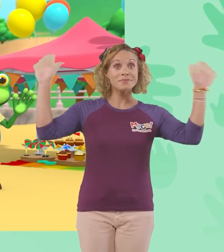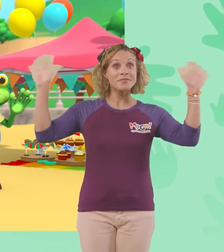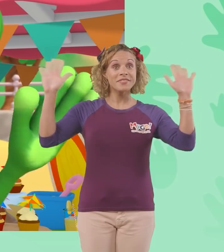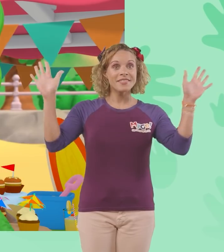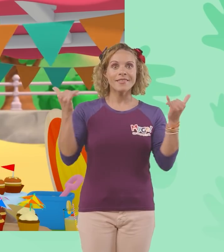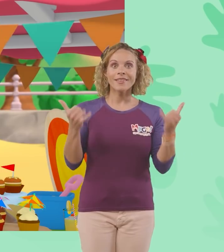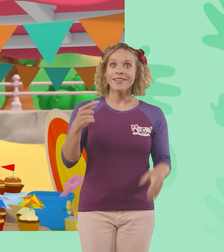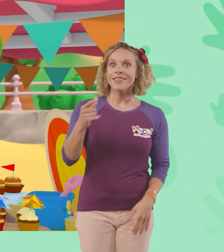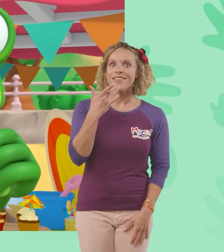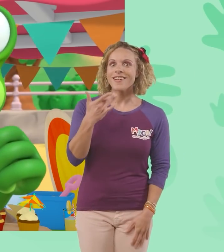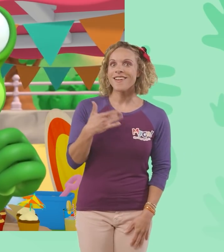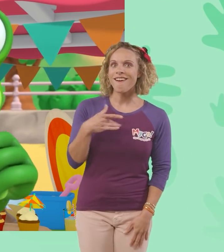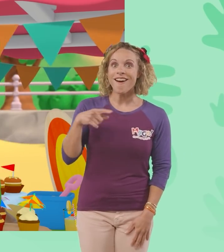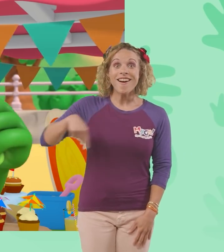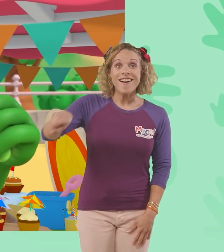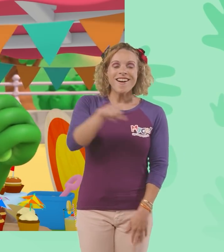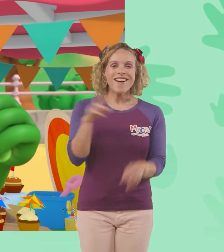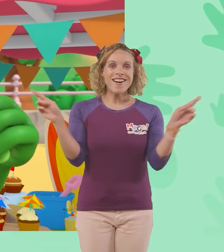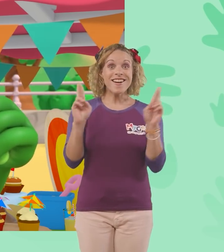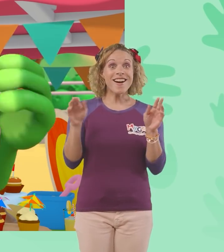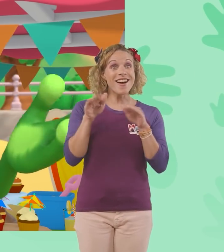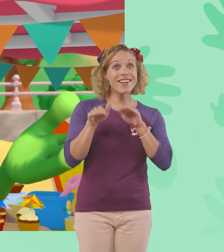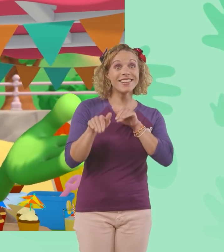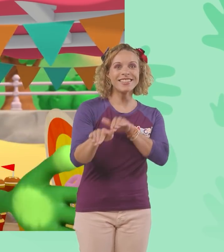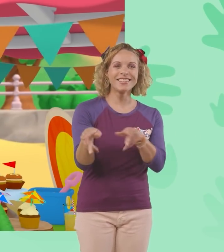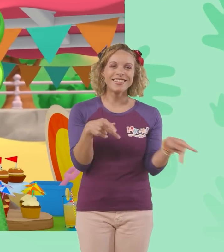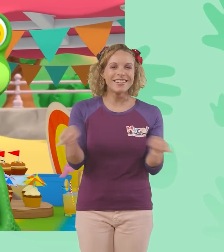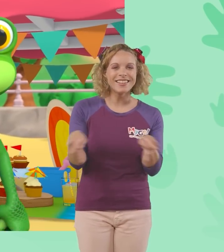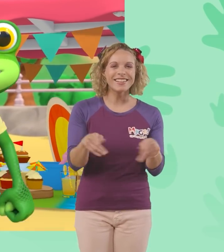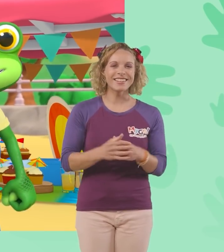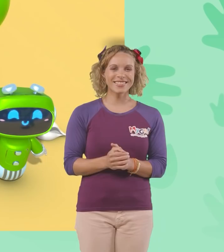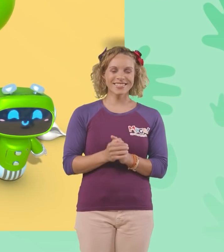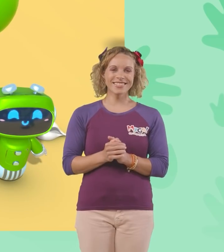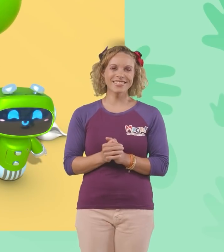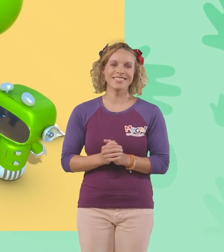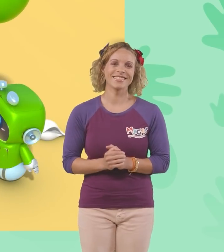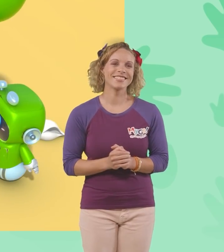Hello, everyone. It's Green's birthday, and we're getting ready for a beach party.